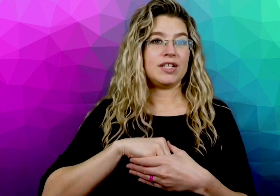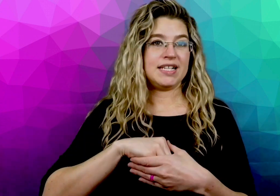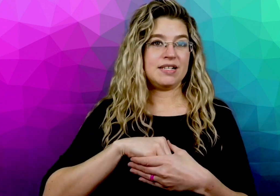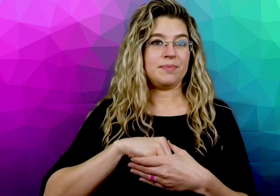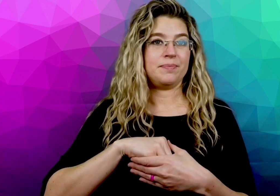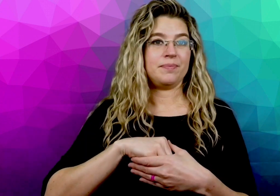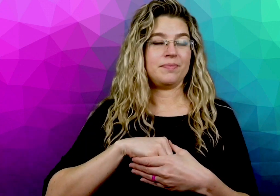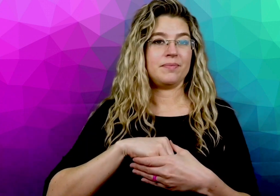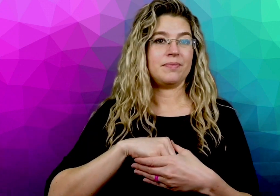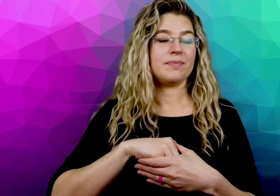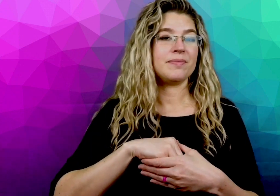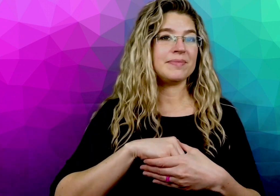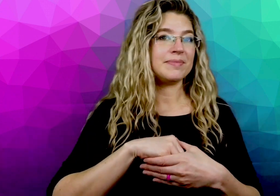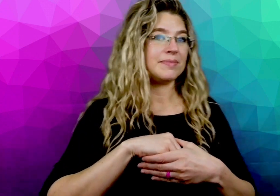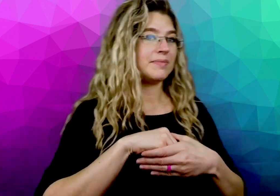Autism.